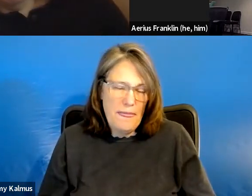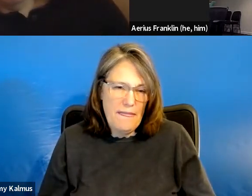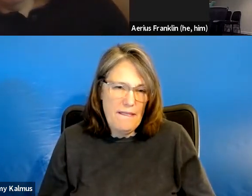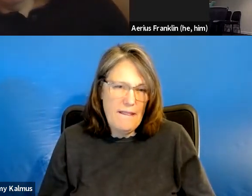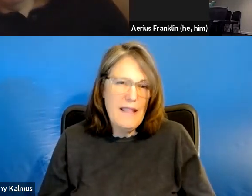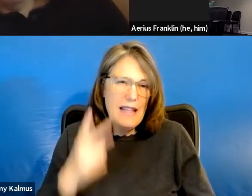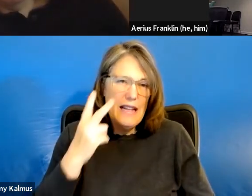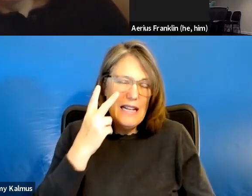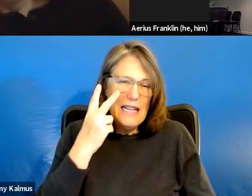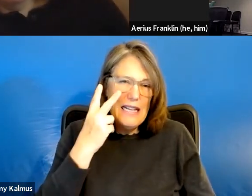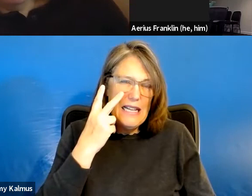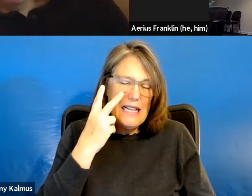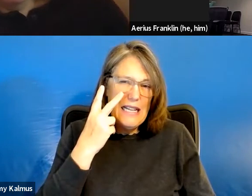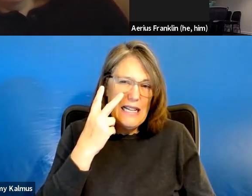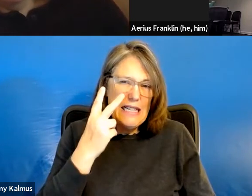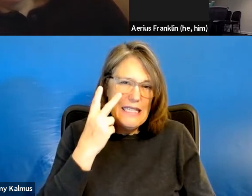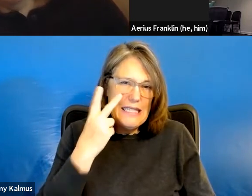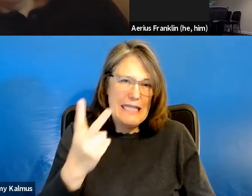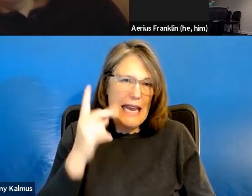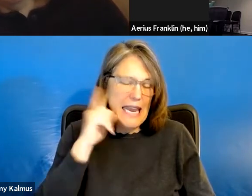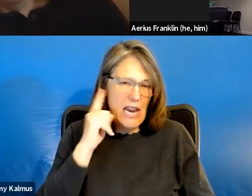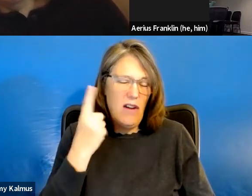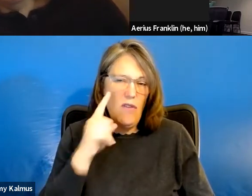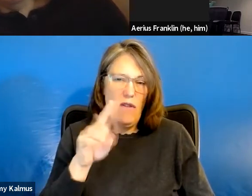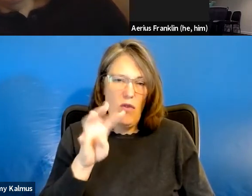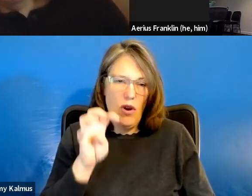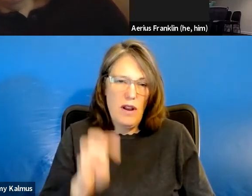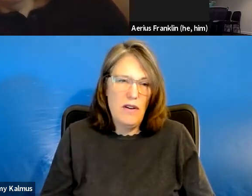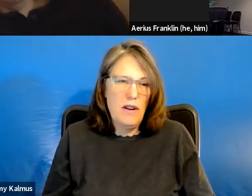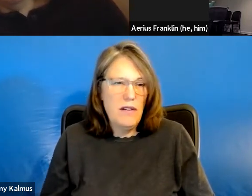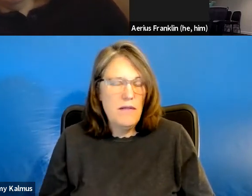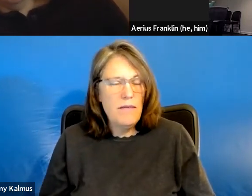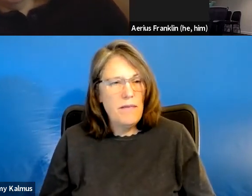See here, 400. Okay, great.